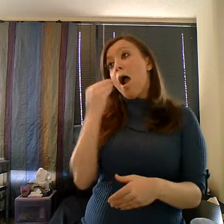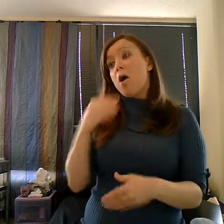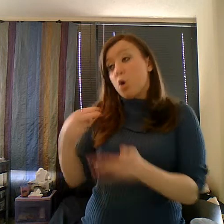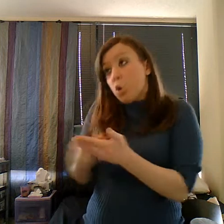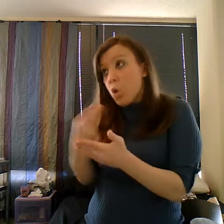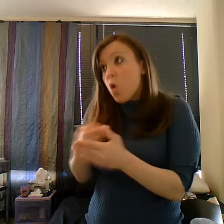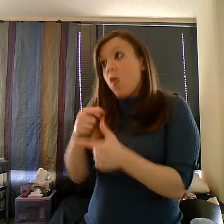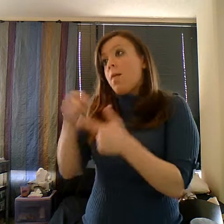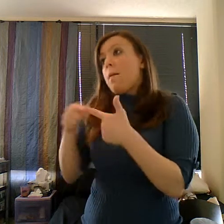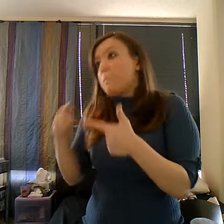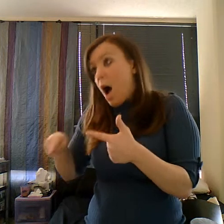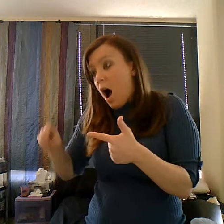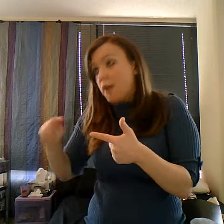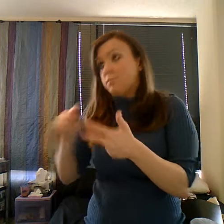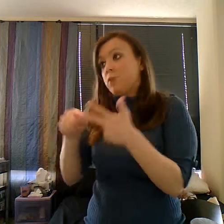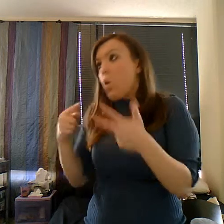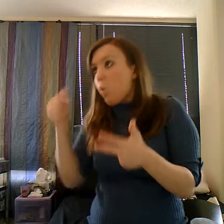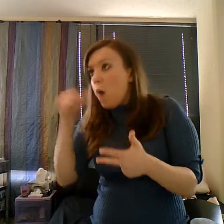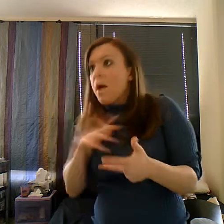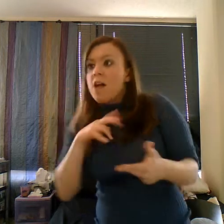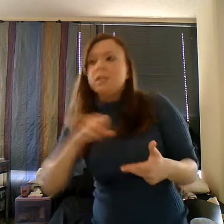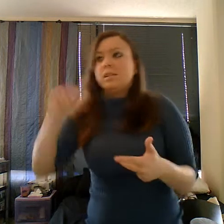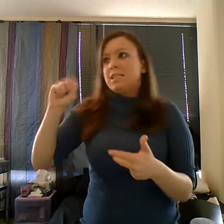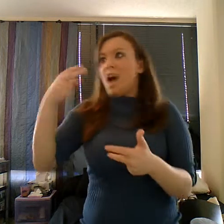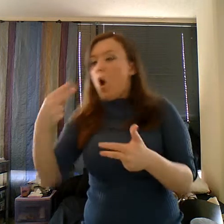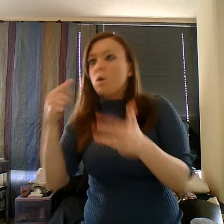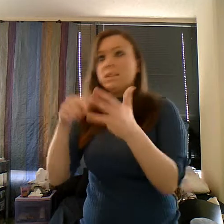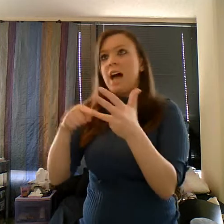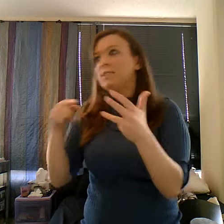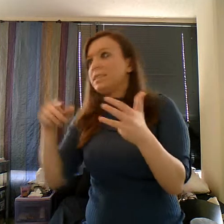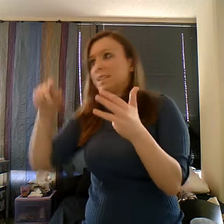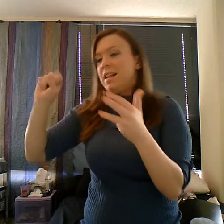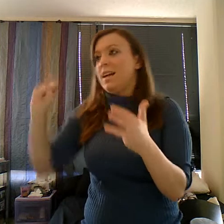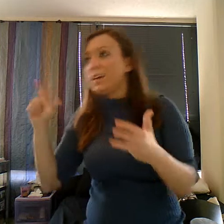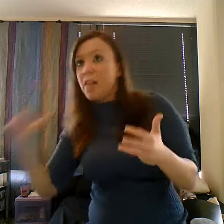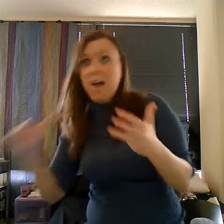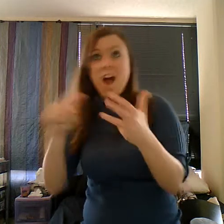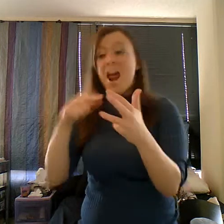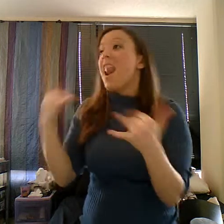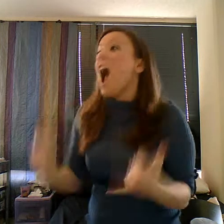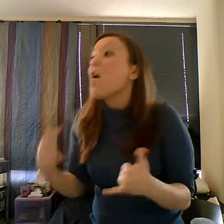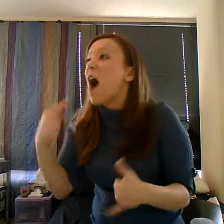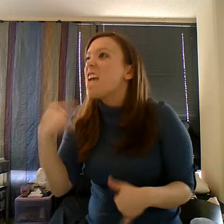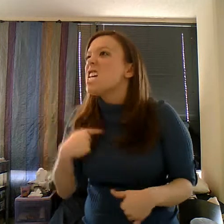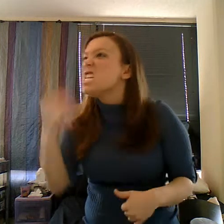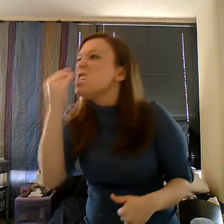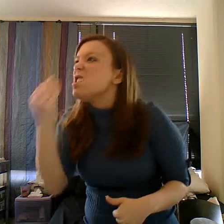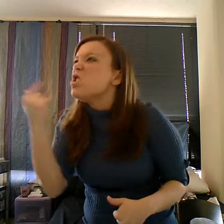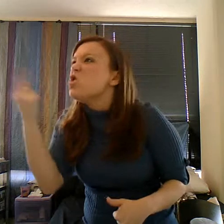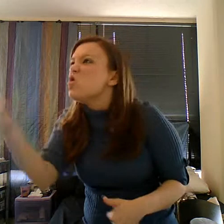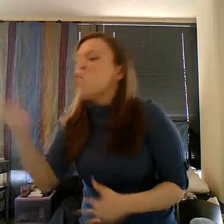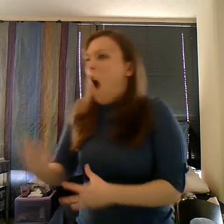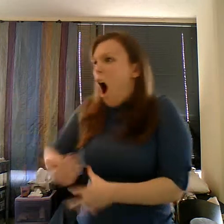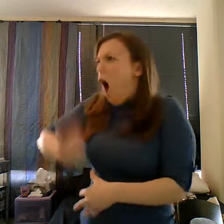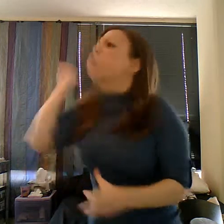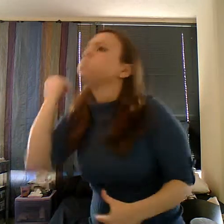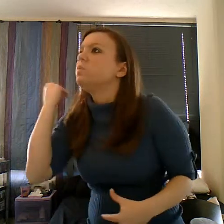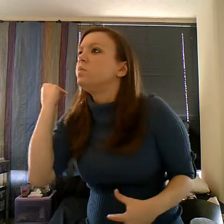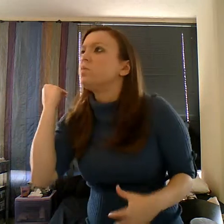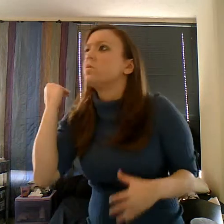ate up Skahottentot. Can you believe he was still hungry? So he waddled on down the road